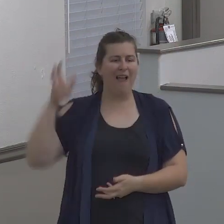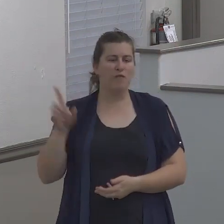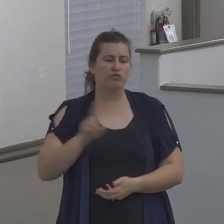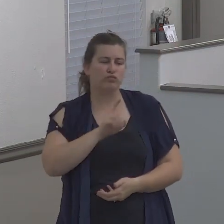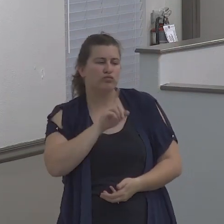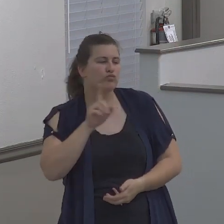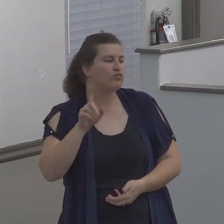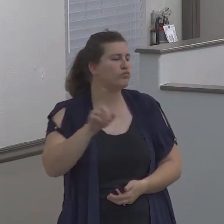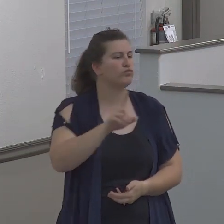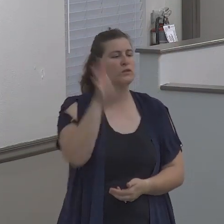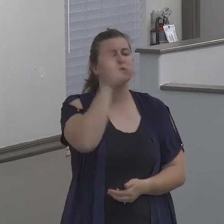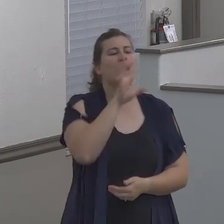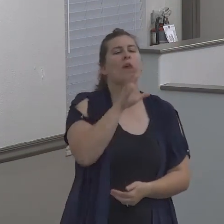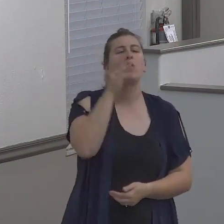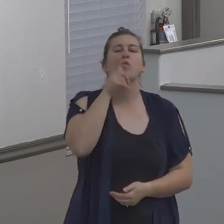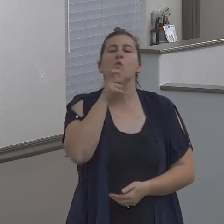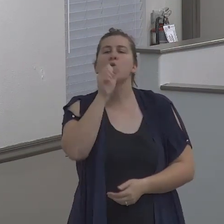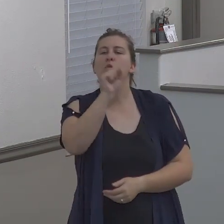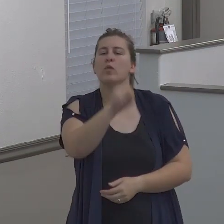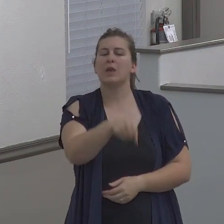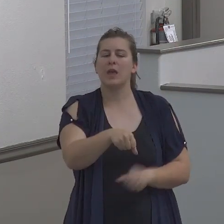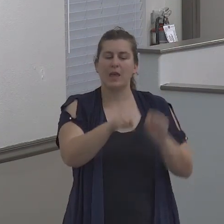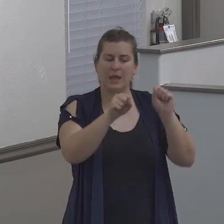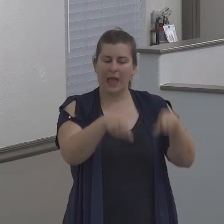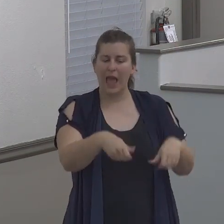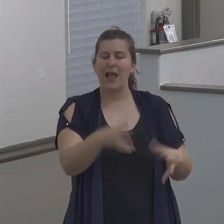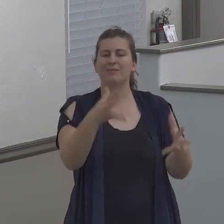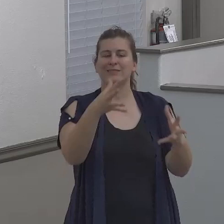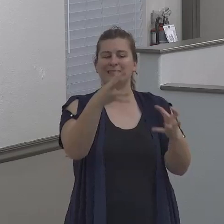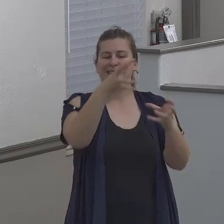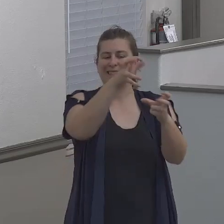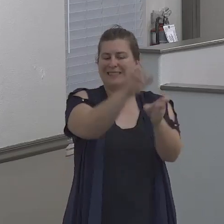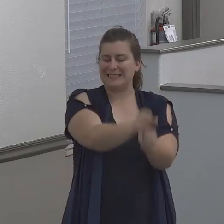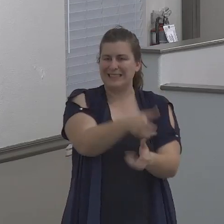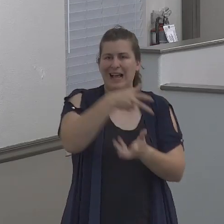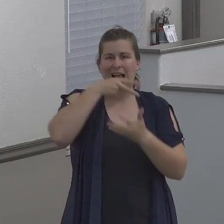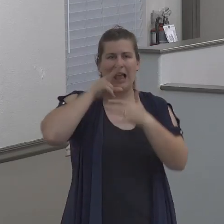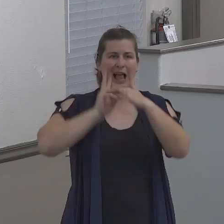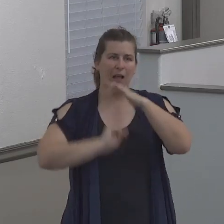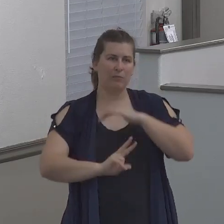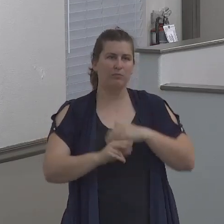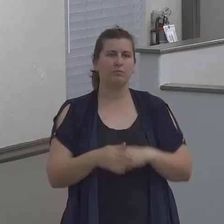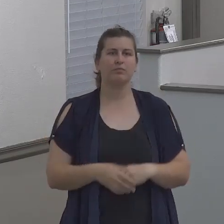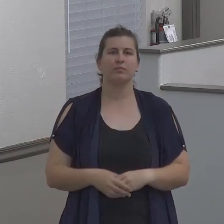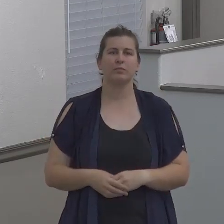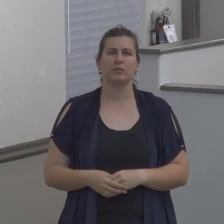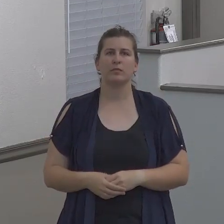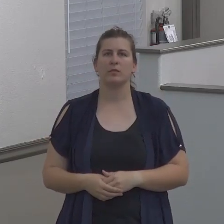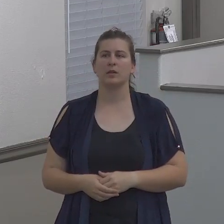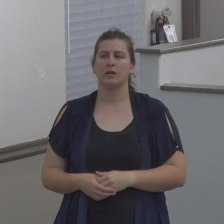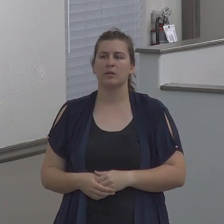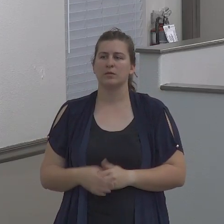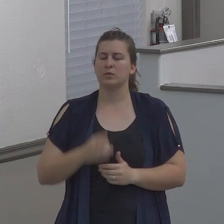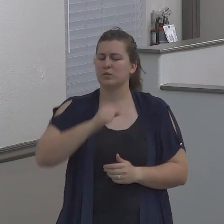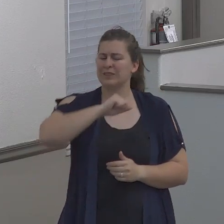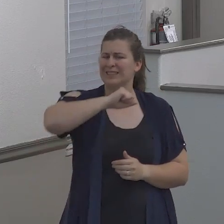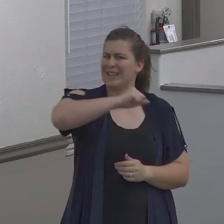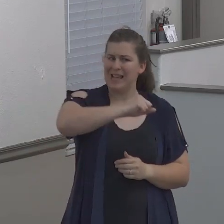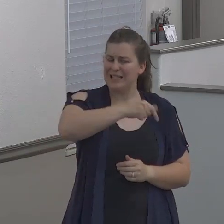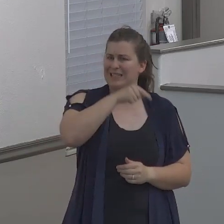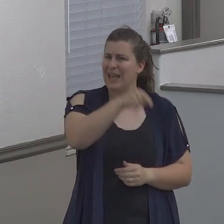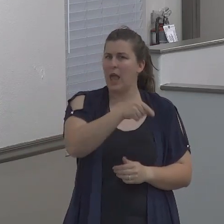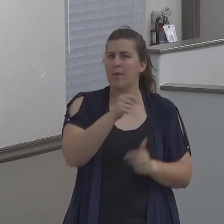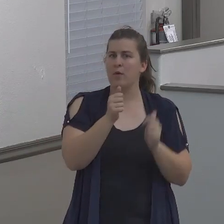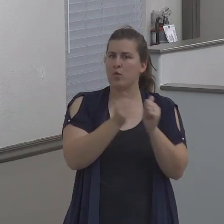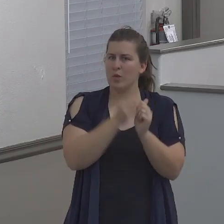devil, as a roaring lion, walketh about, seeking whom he may devour. Whom resist steadfast in